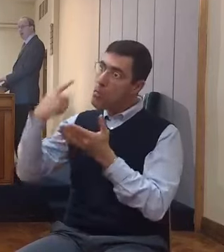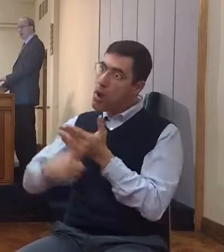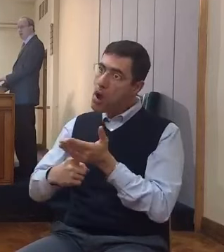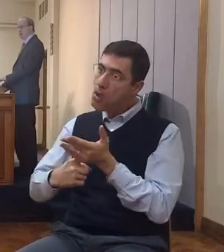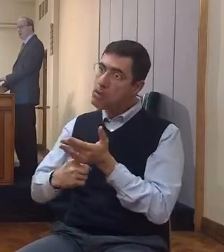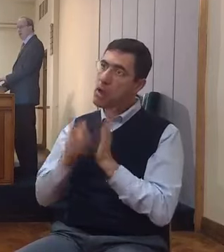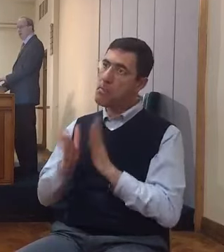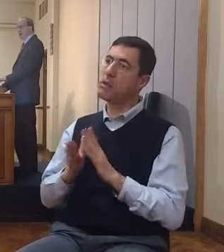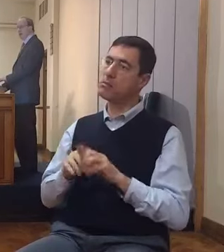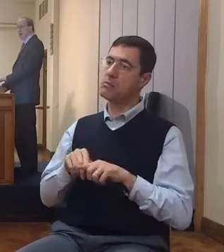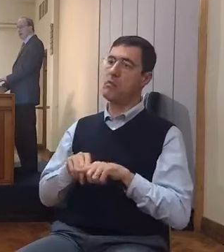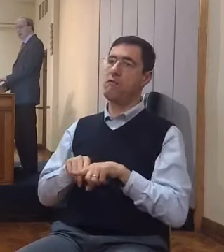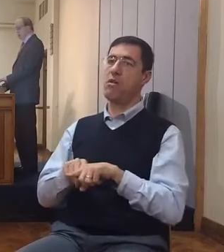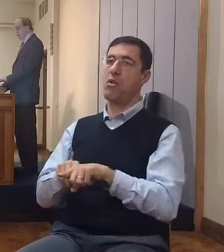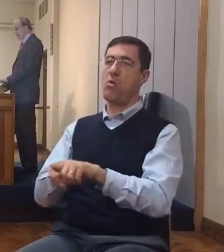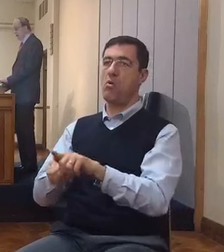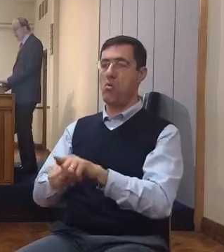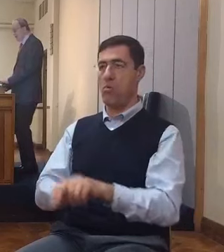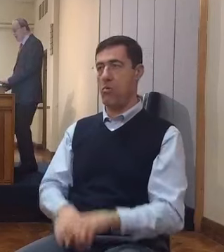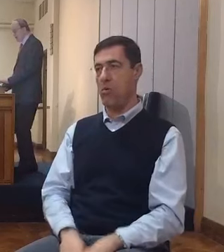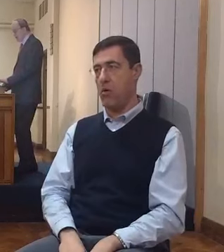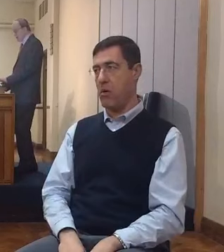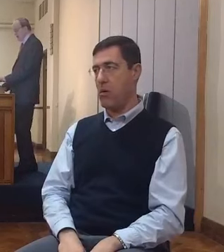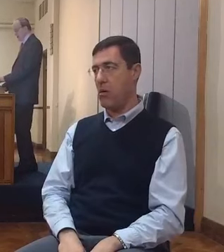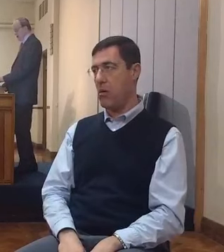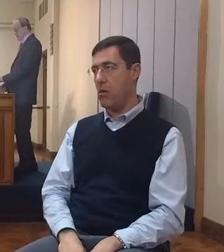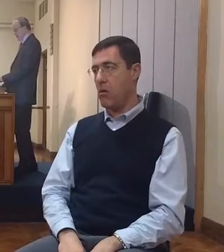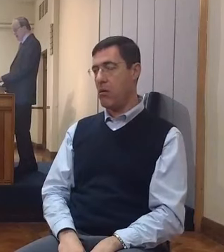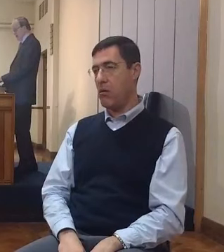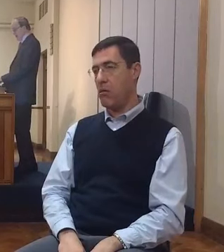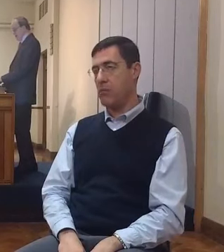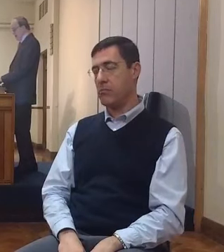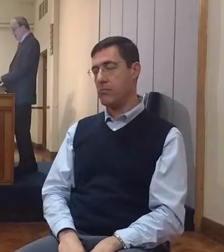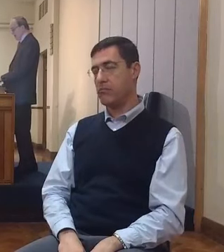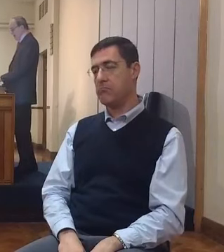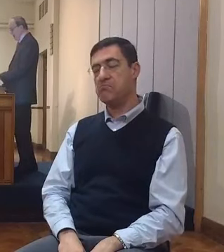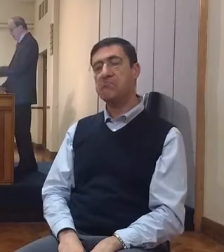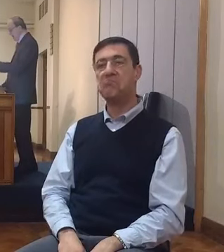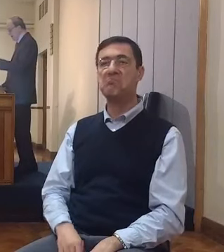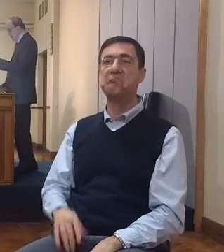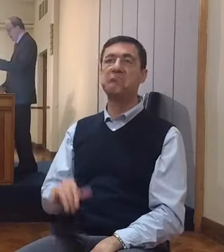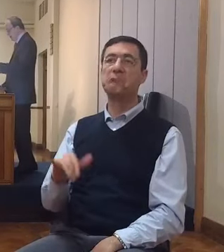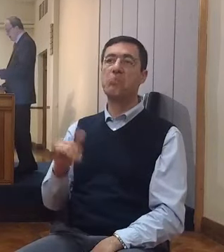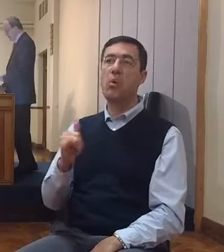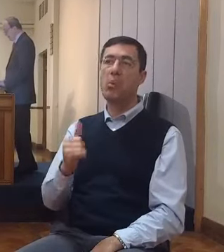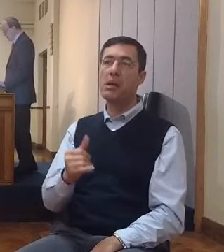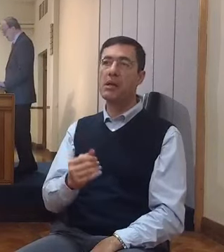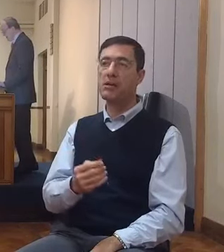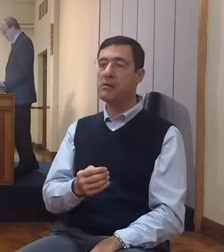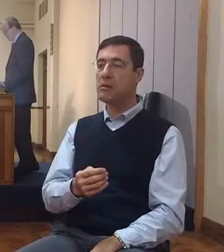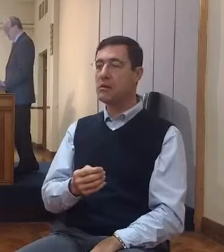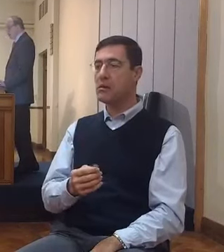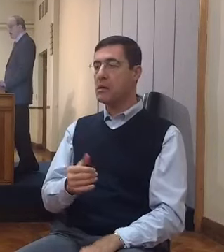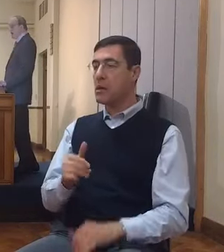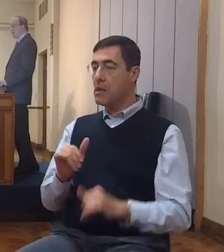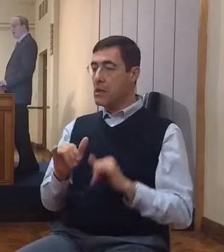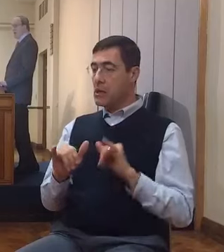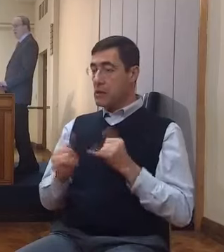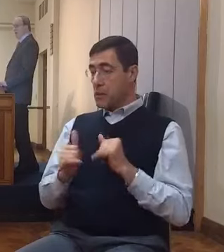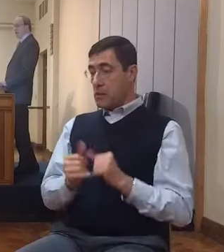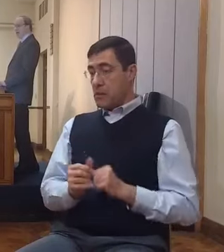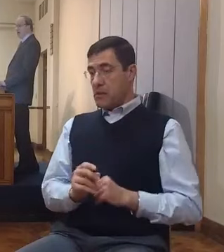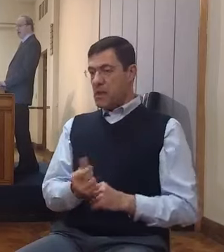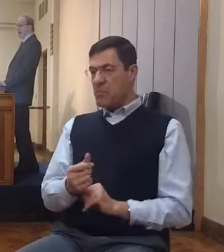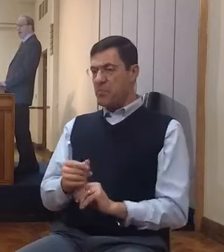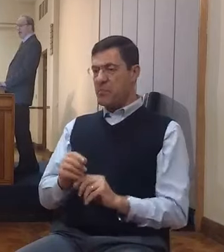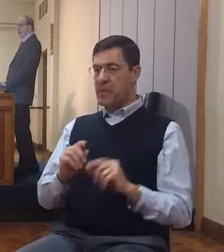a department. Sometimes there are teachers like this. John Piper man